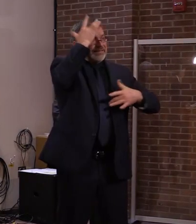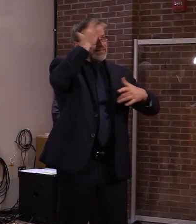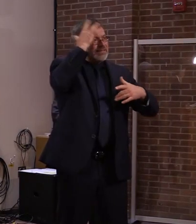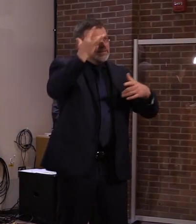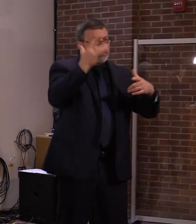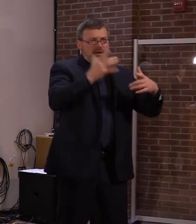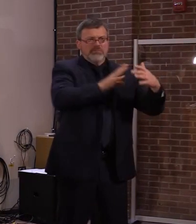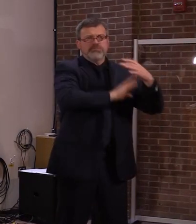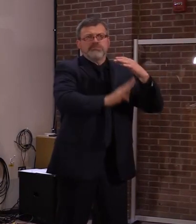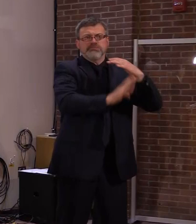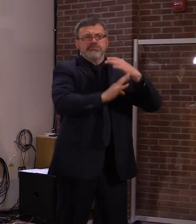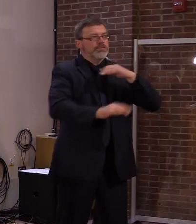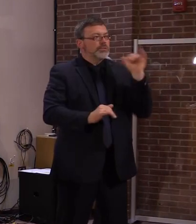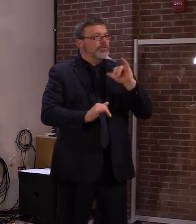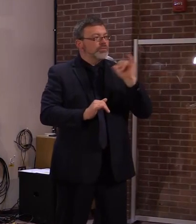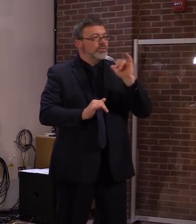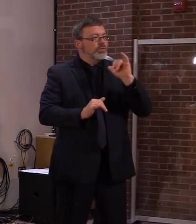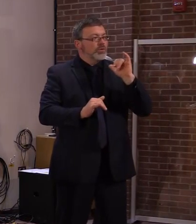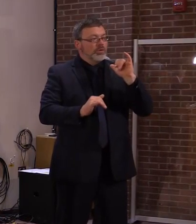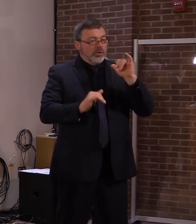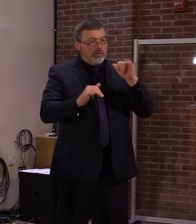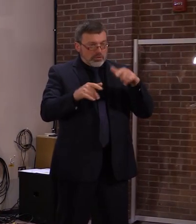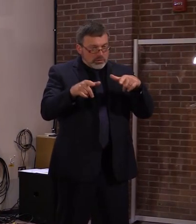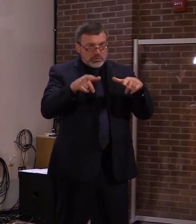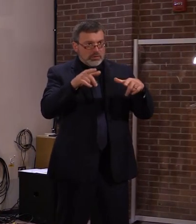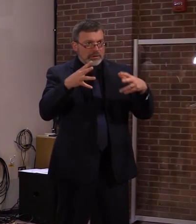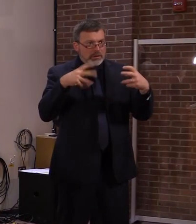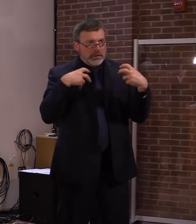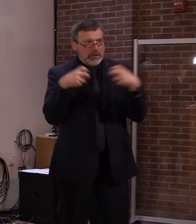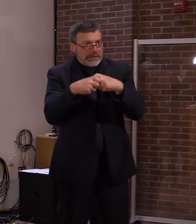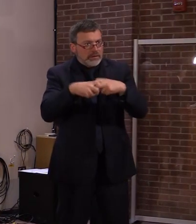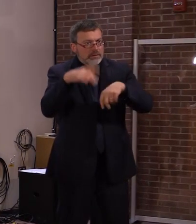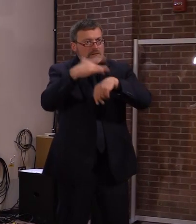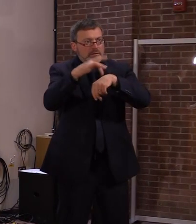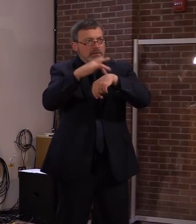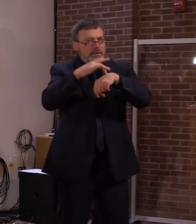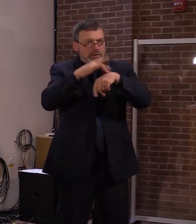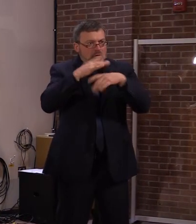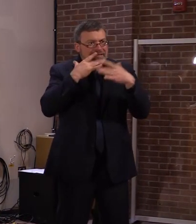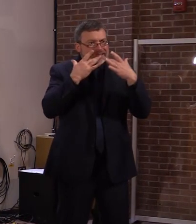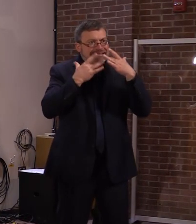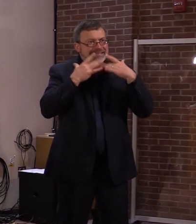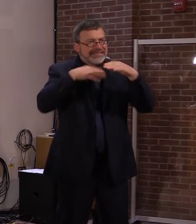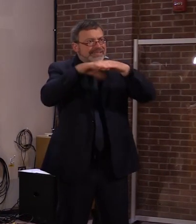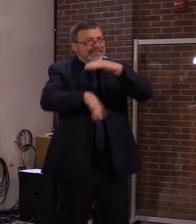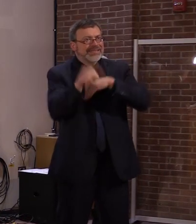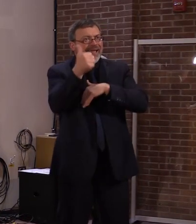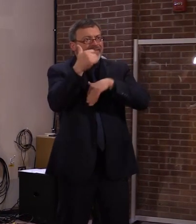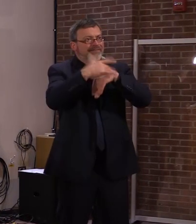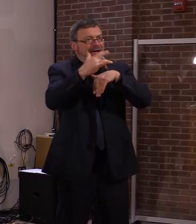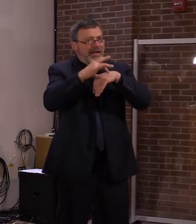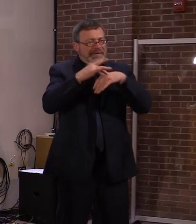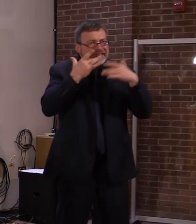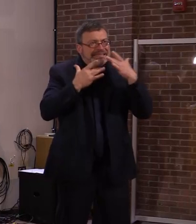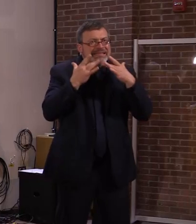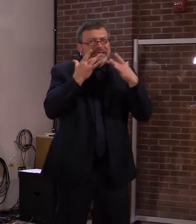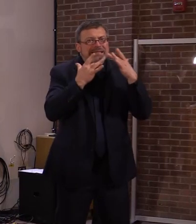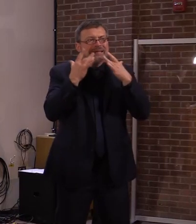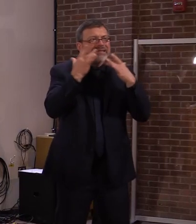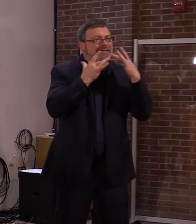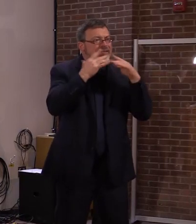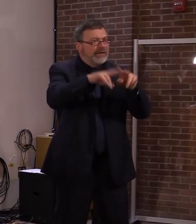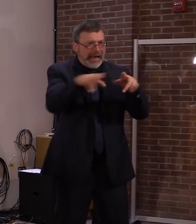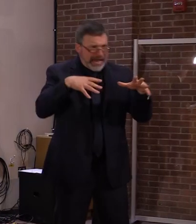state. As we've discussed, there are many factors leading to higher ICU usage, like